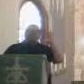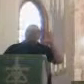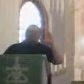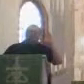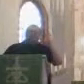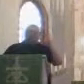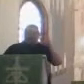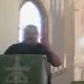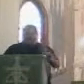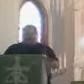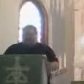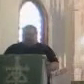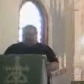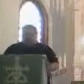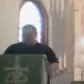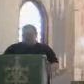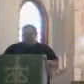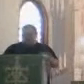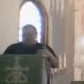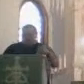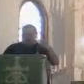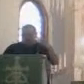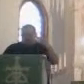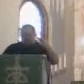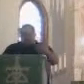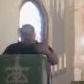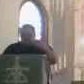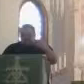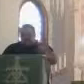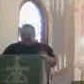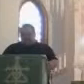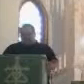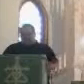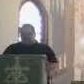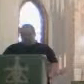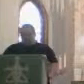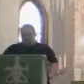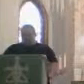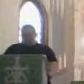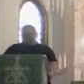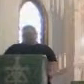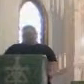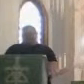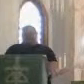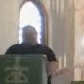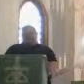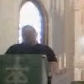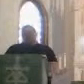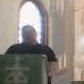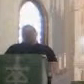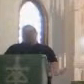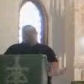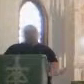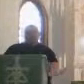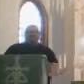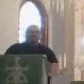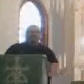can color, can cloud our thinking of things. Our view of things will be colored by